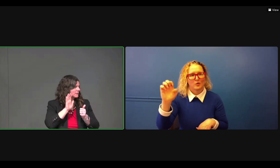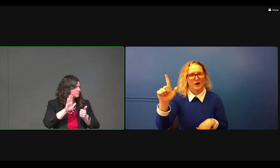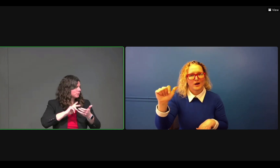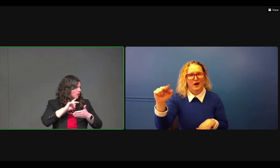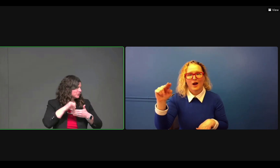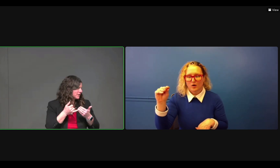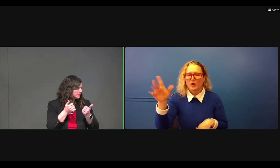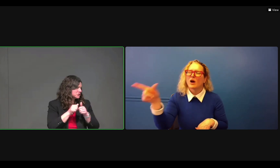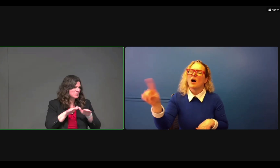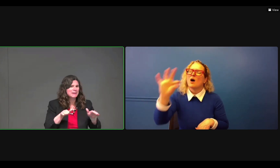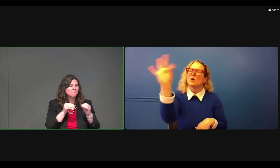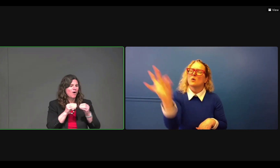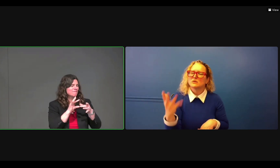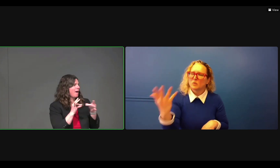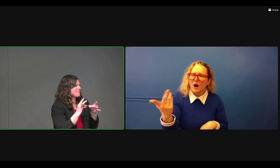deaf children.